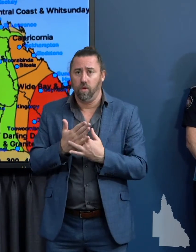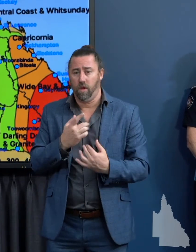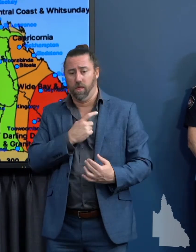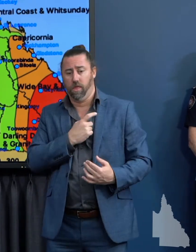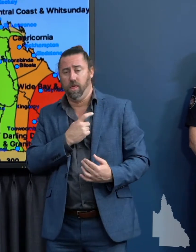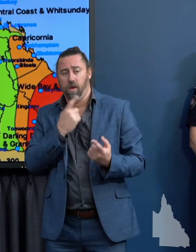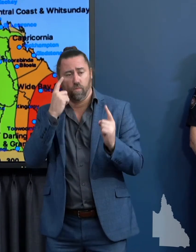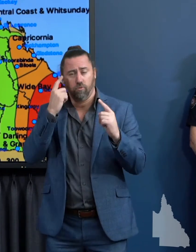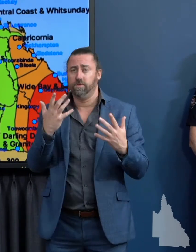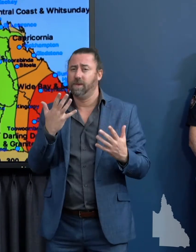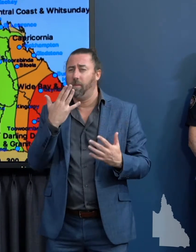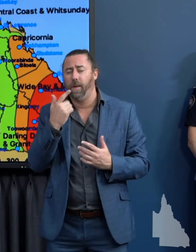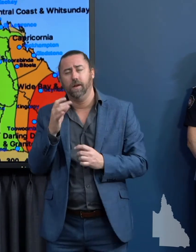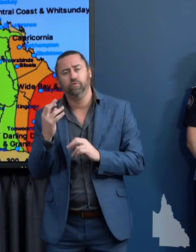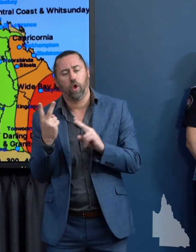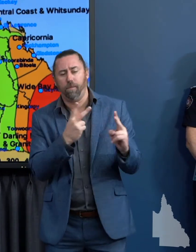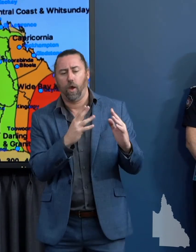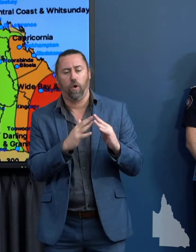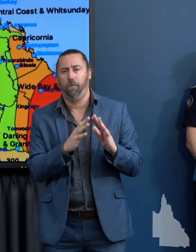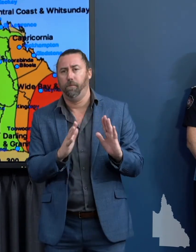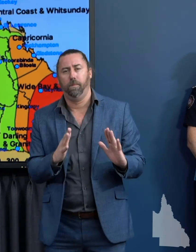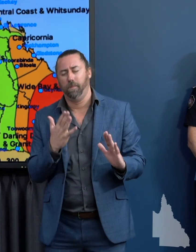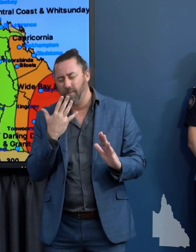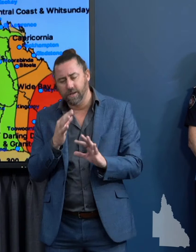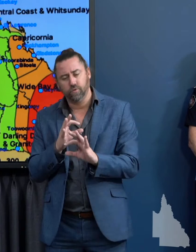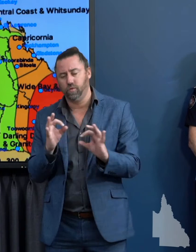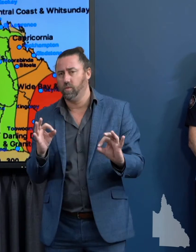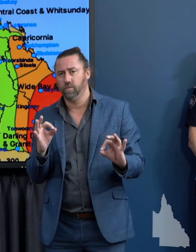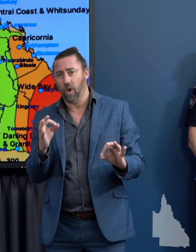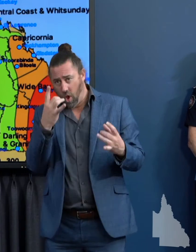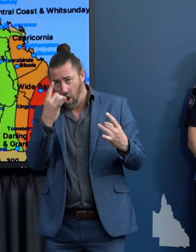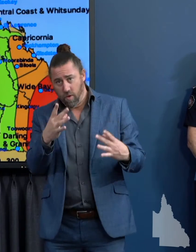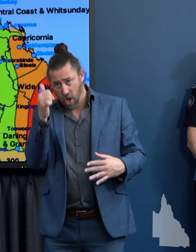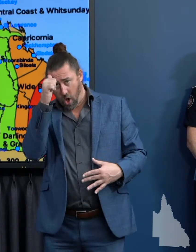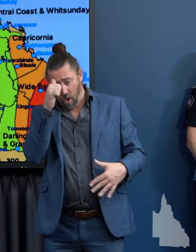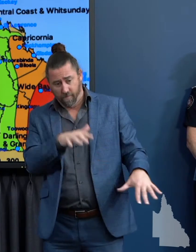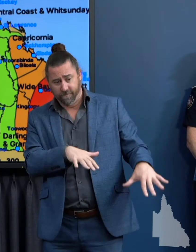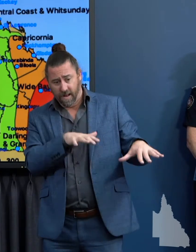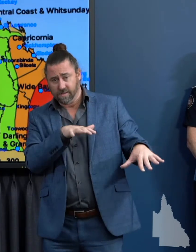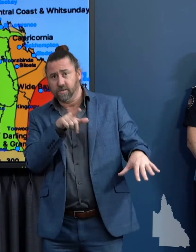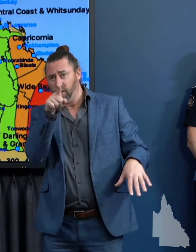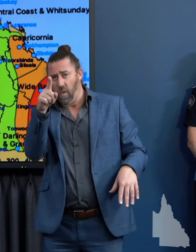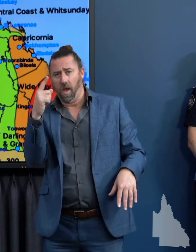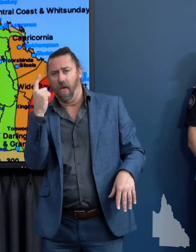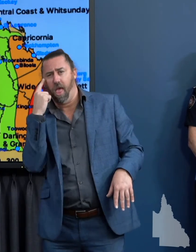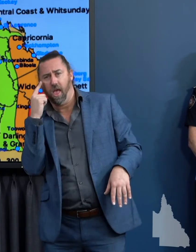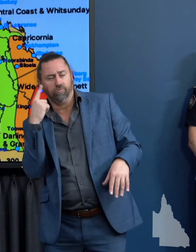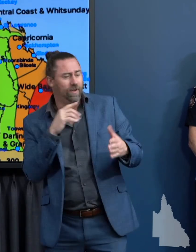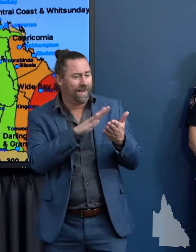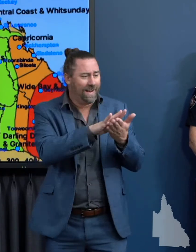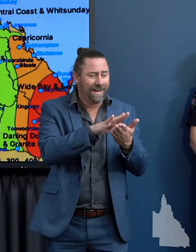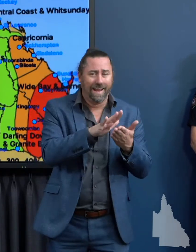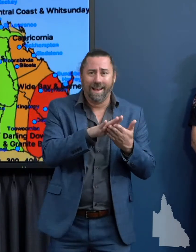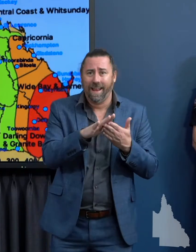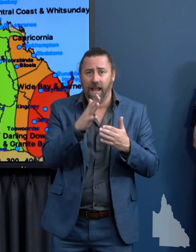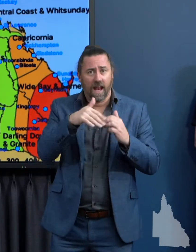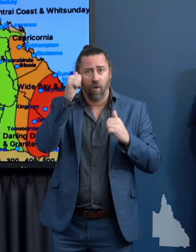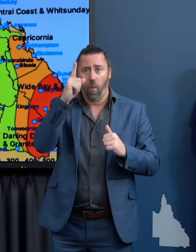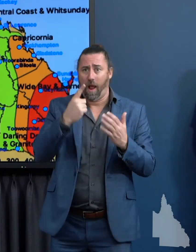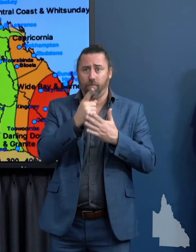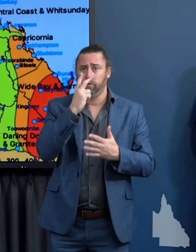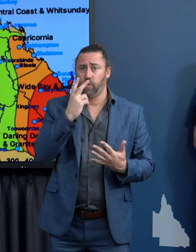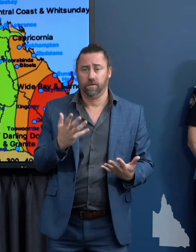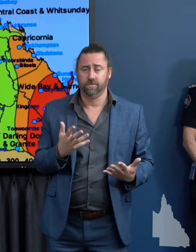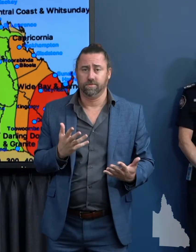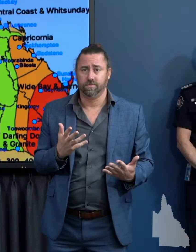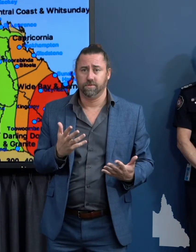go back into your homes over this period because we don't want to put your lives at risk. So please subscribe to